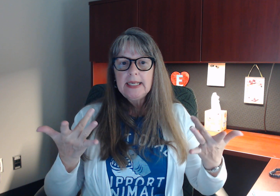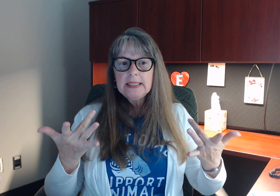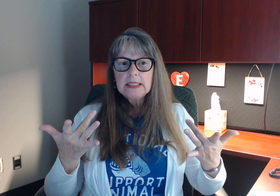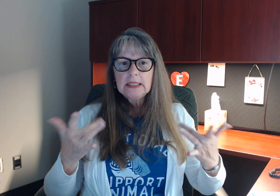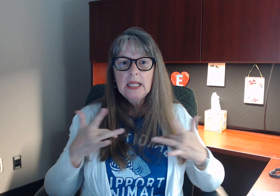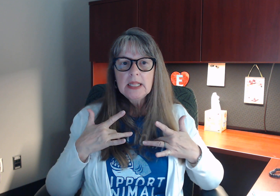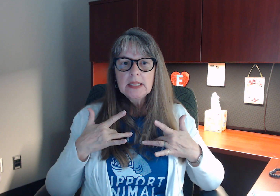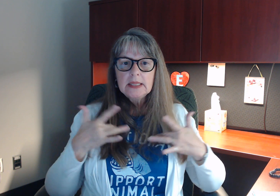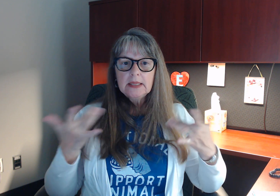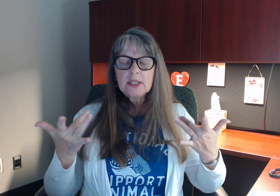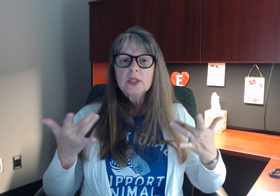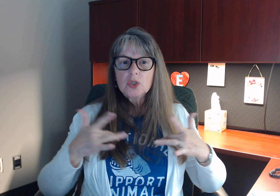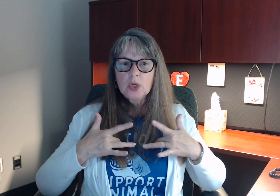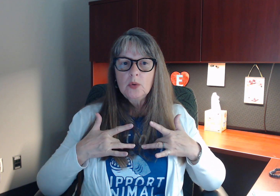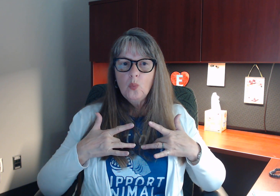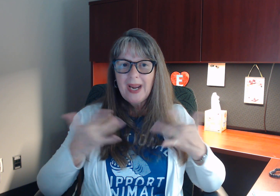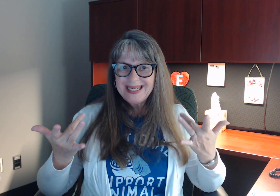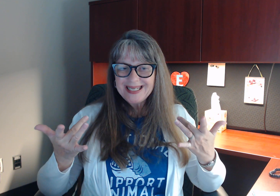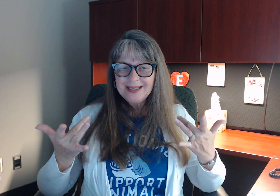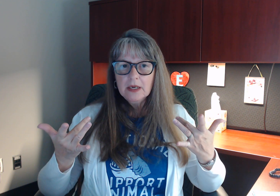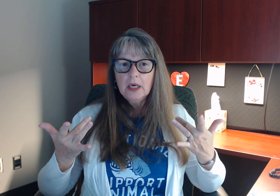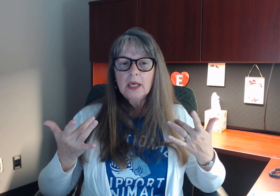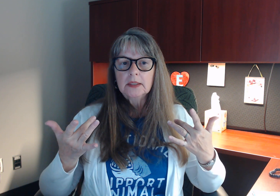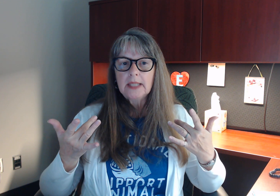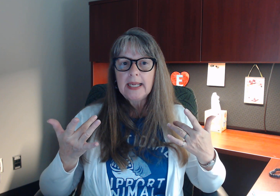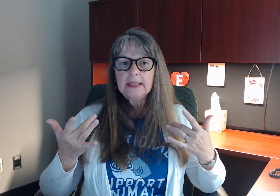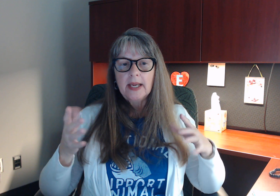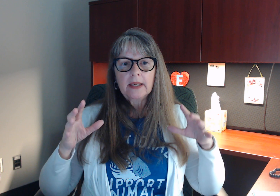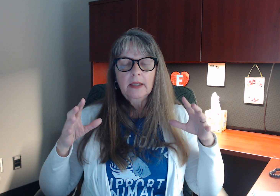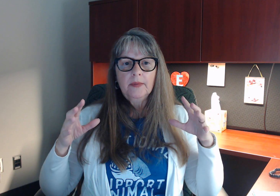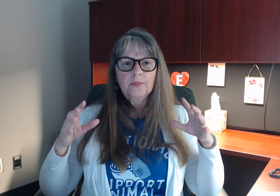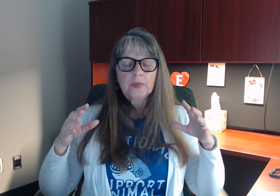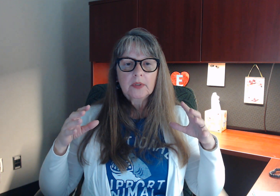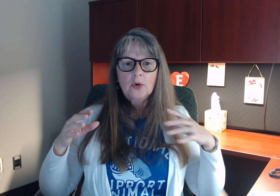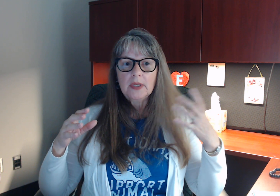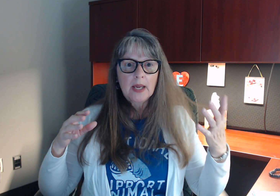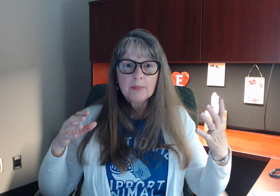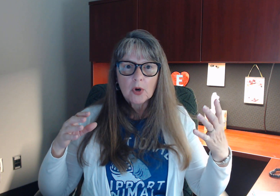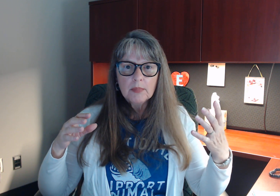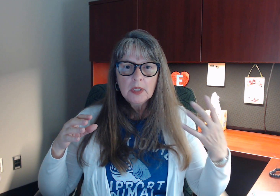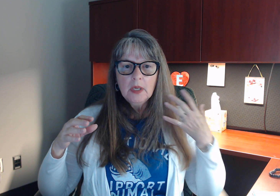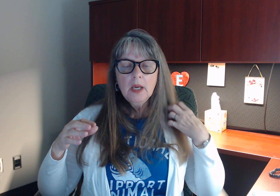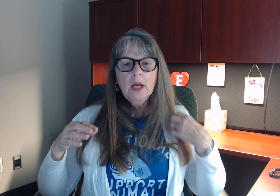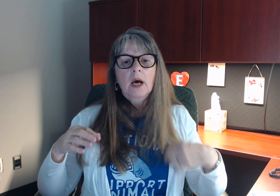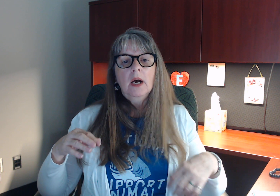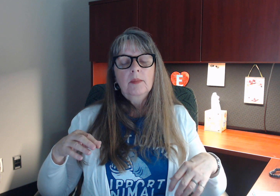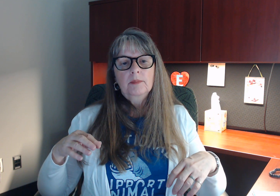light, this is in weight, not a light like, a light bulb.